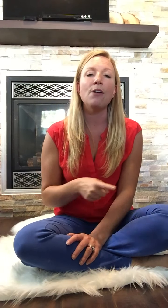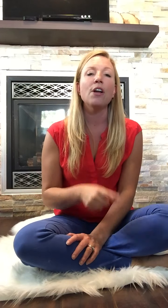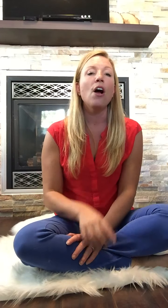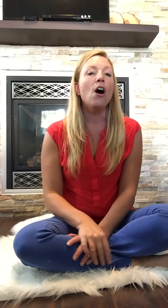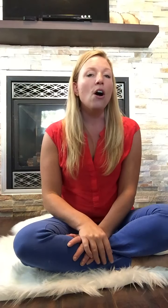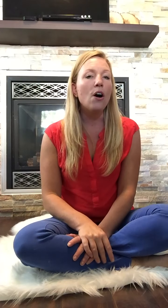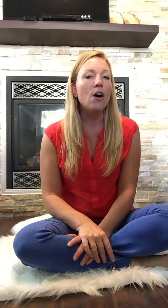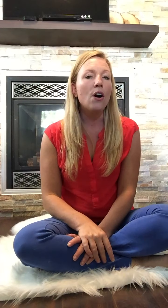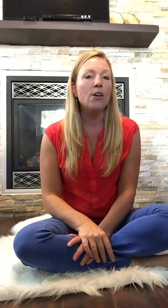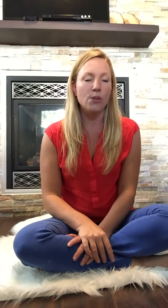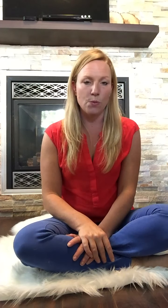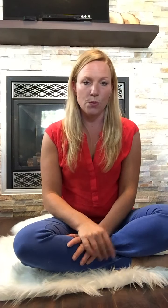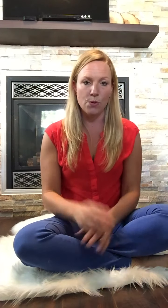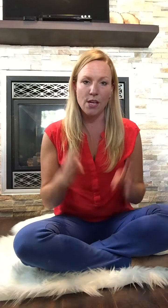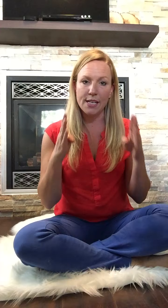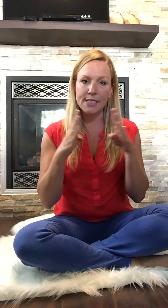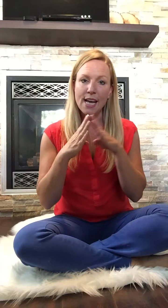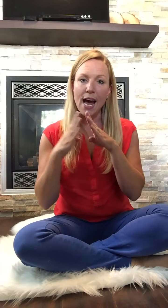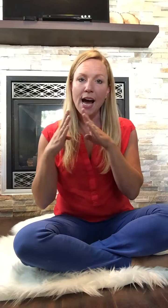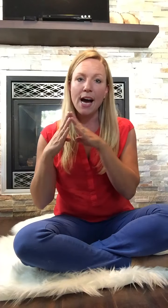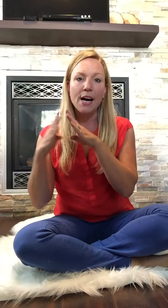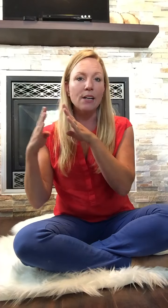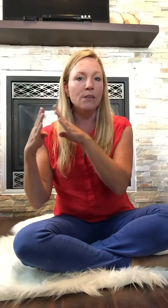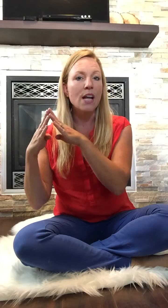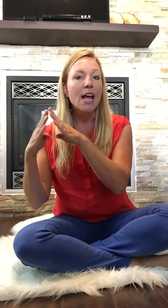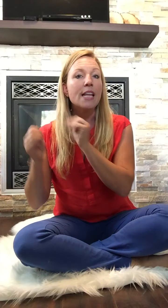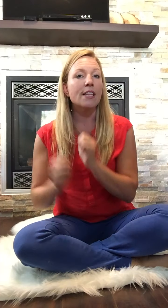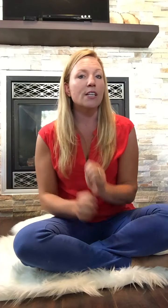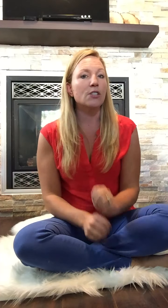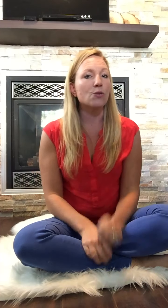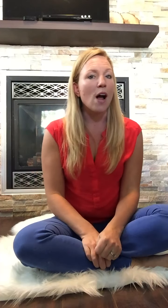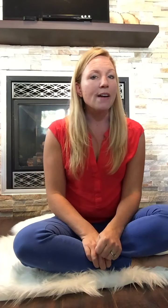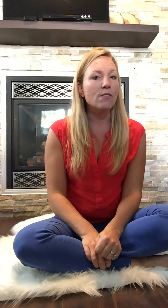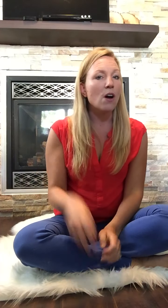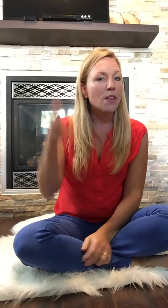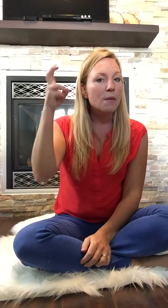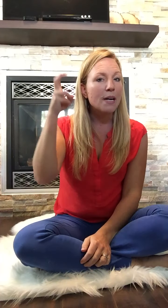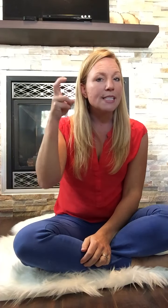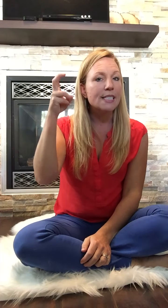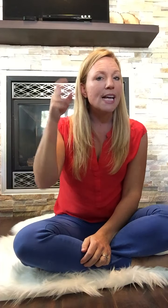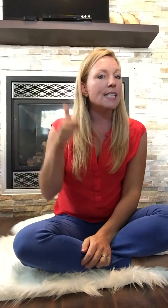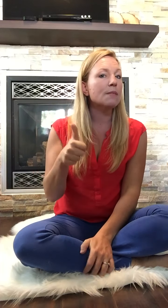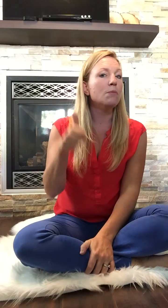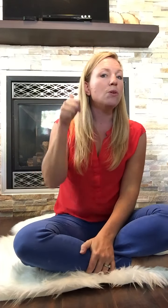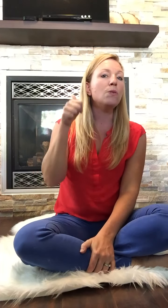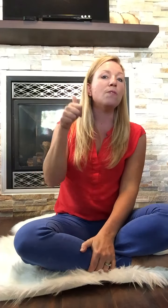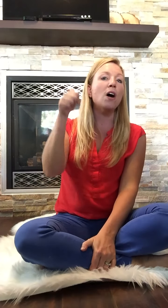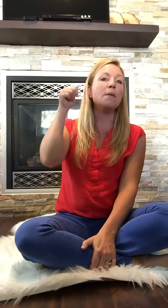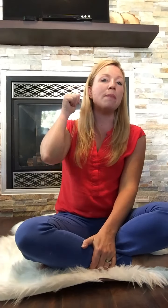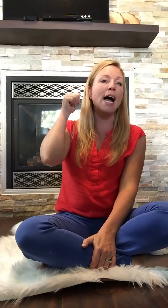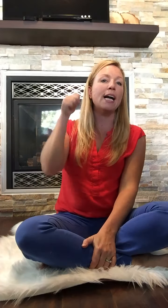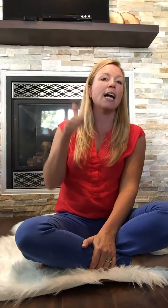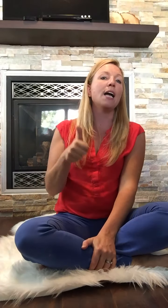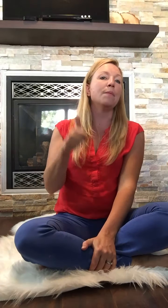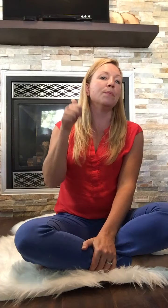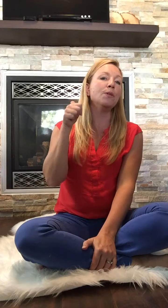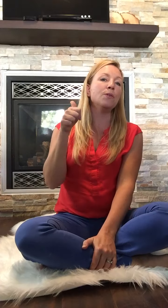round, all through the town. The driver on the bus says, move on back, move